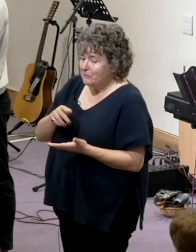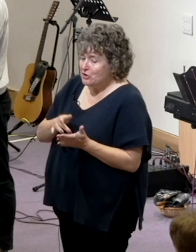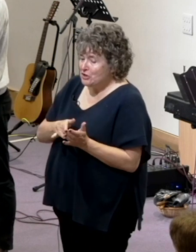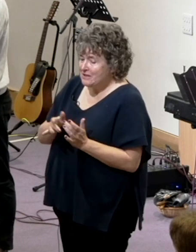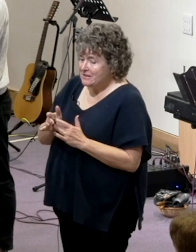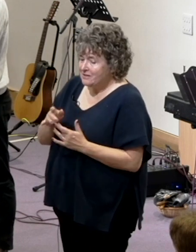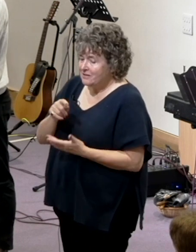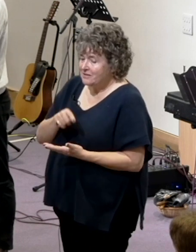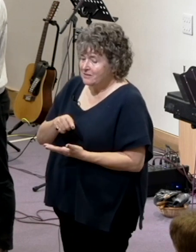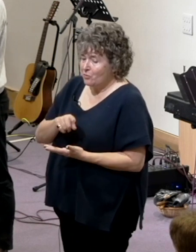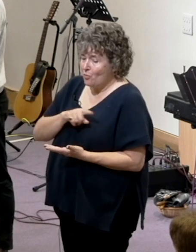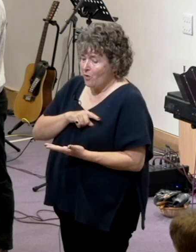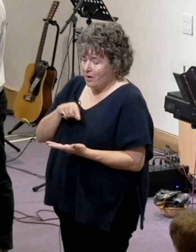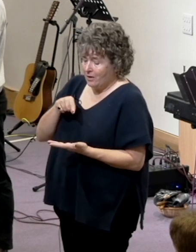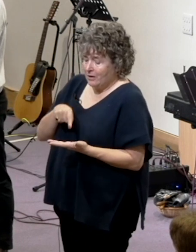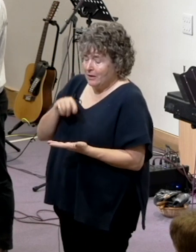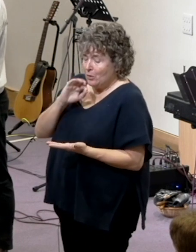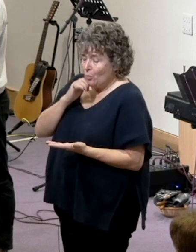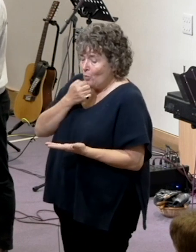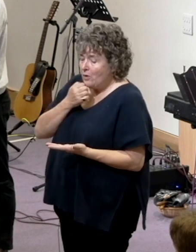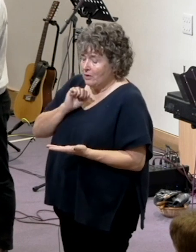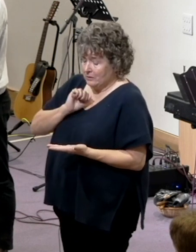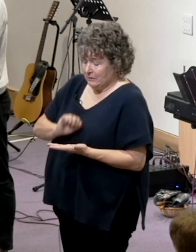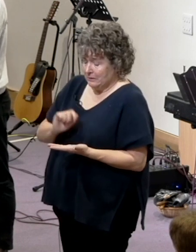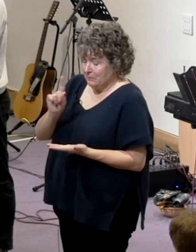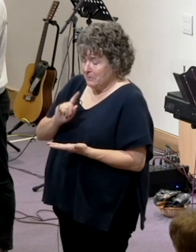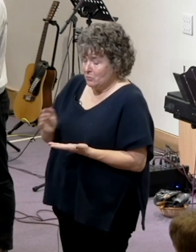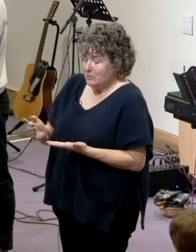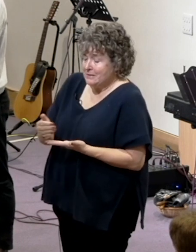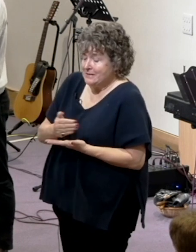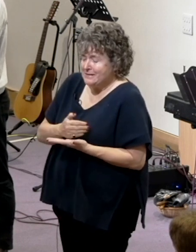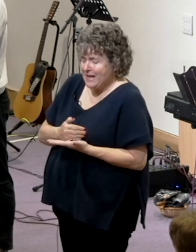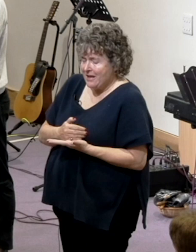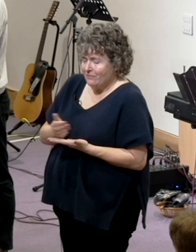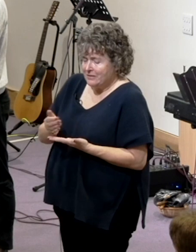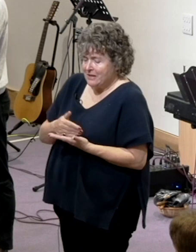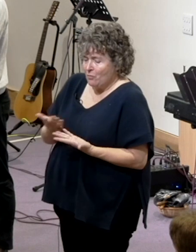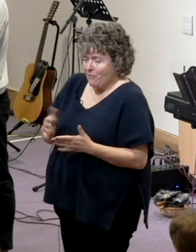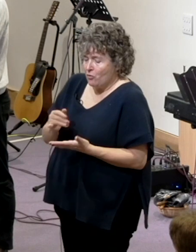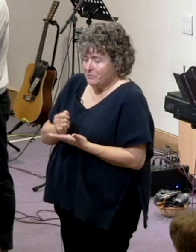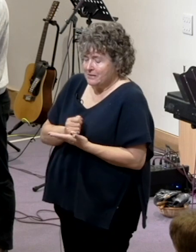Jesus, because he will save his people from their sins."